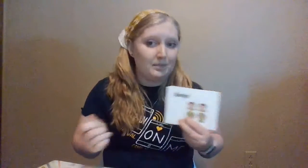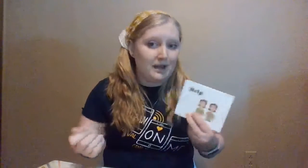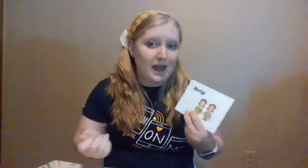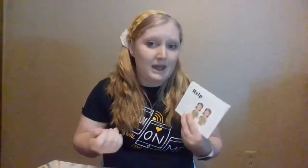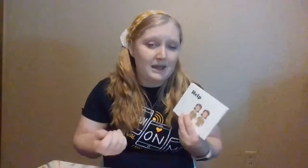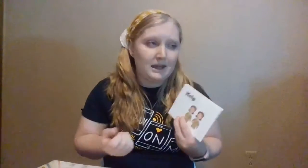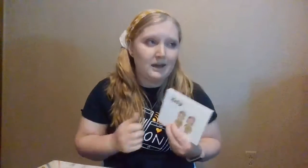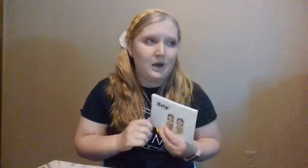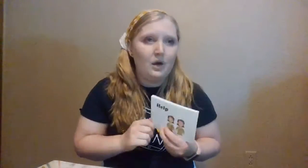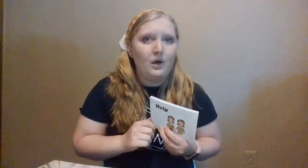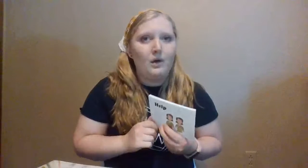help tying,